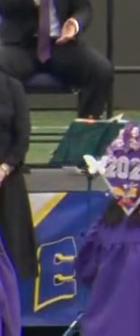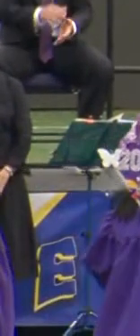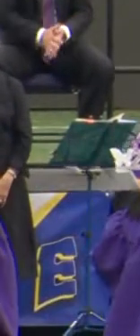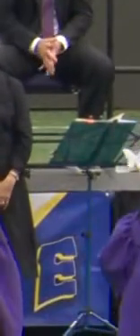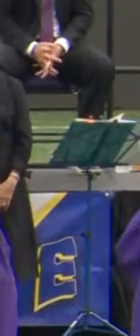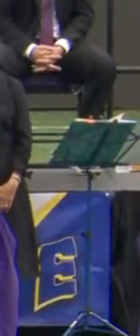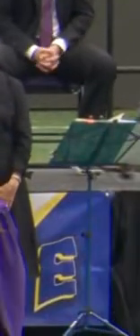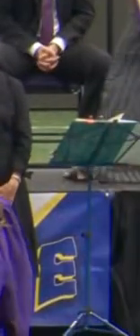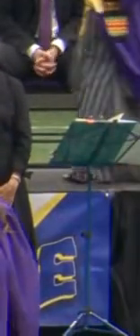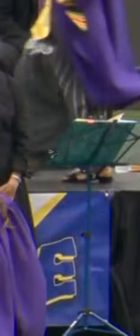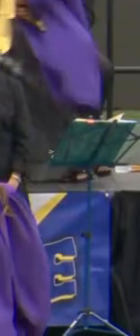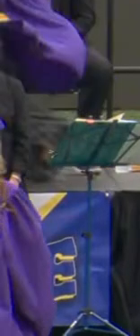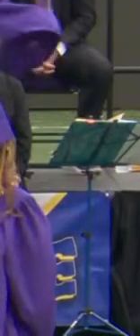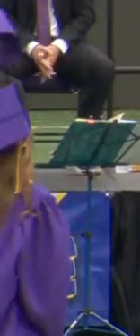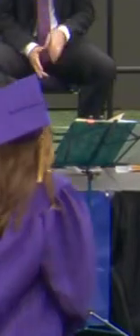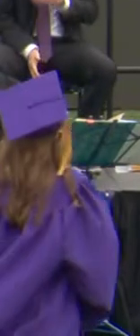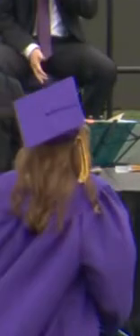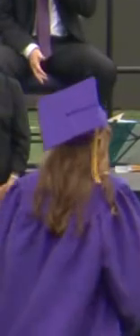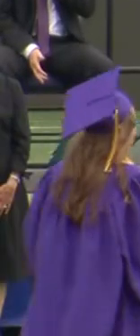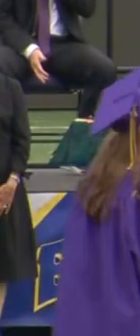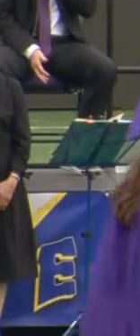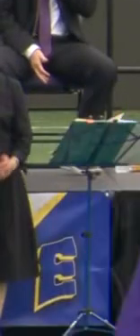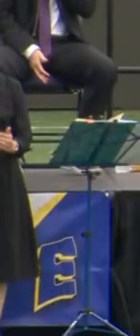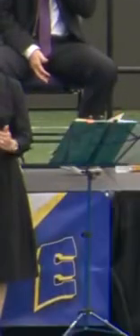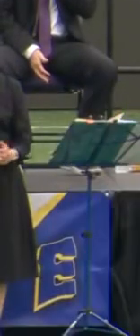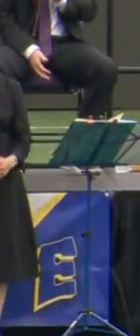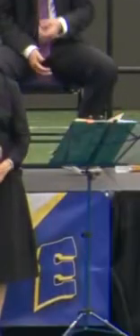Ariana Dietzman.